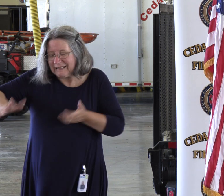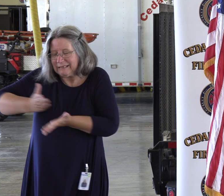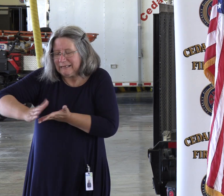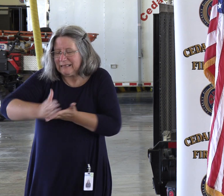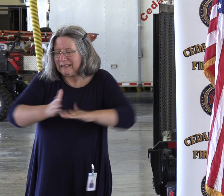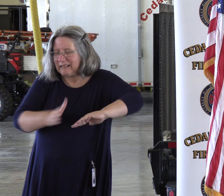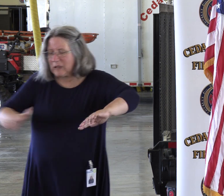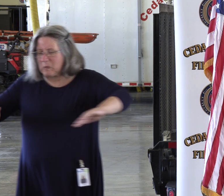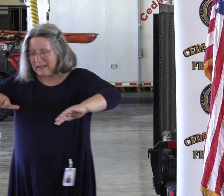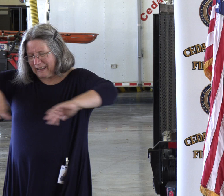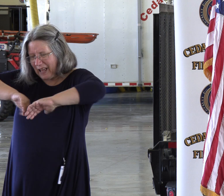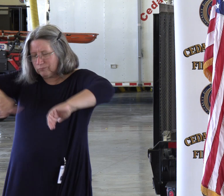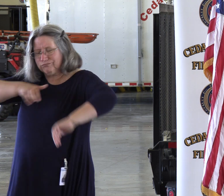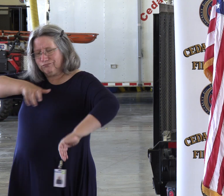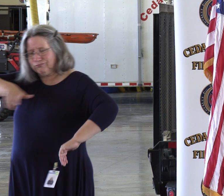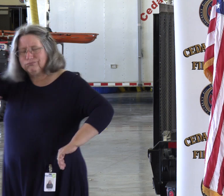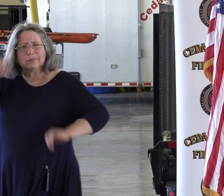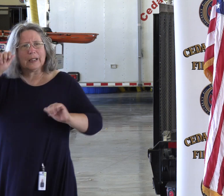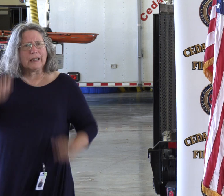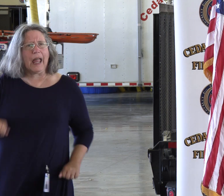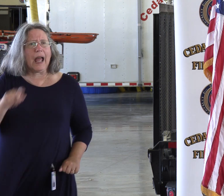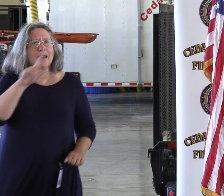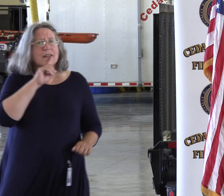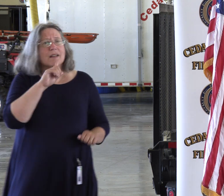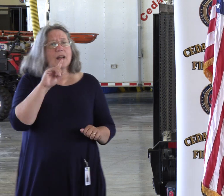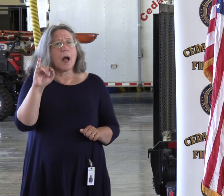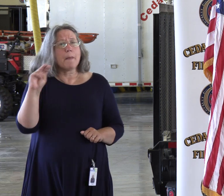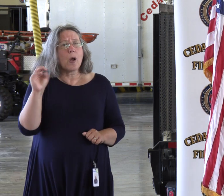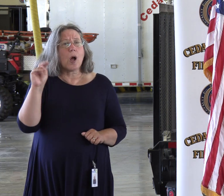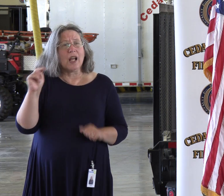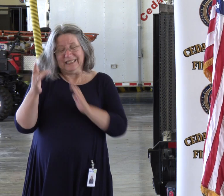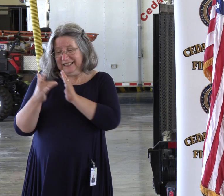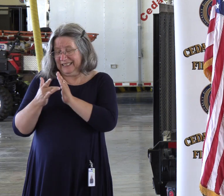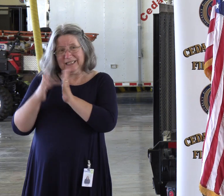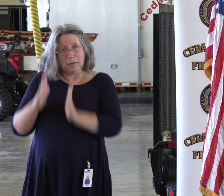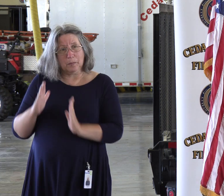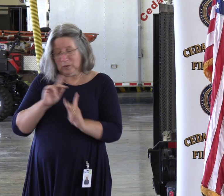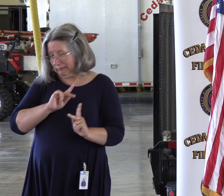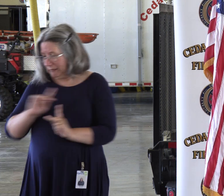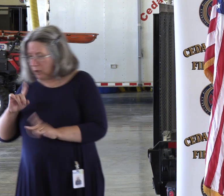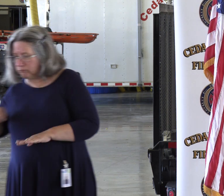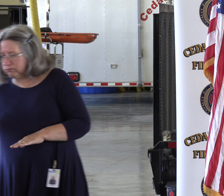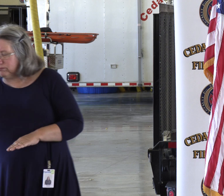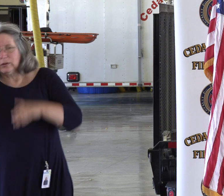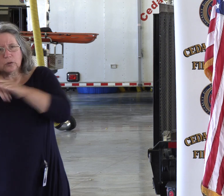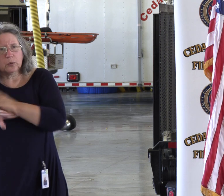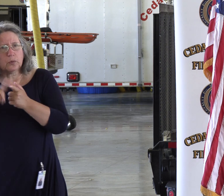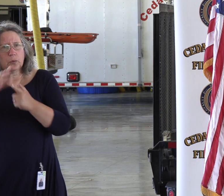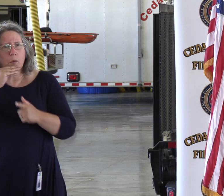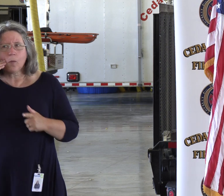IMON technicians can access your property, access the IMON lines, and where those lines enter your home or business. It's